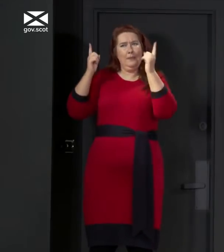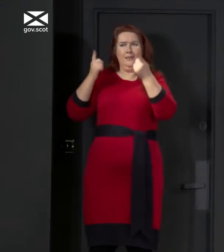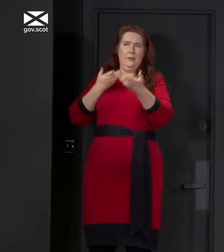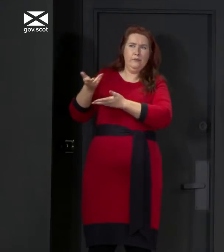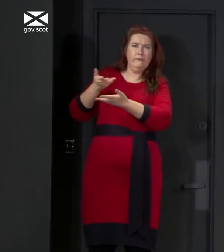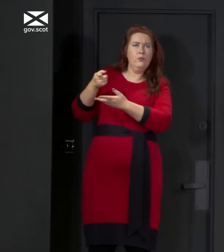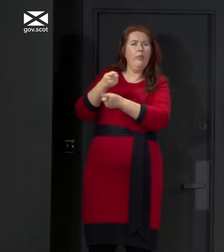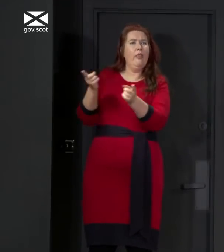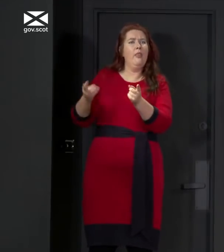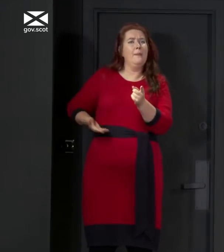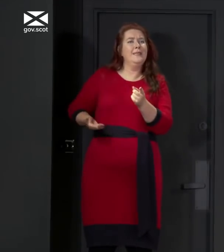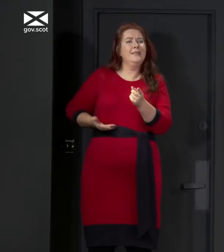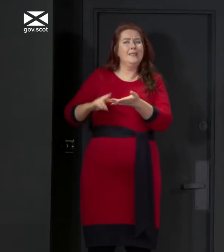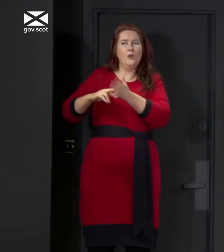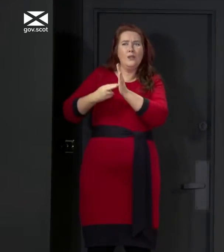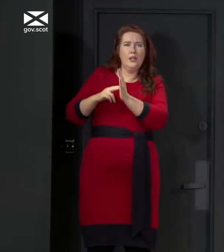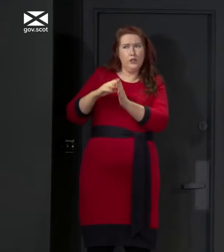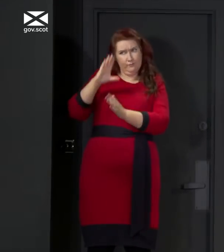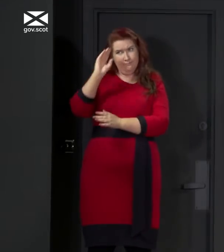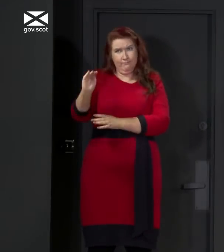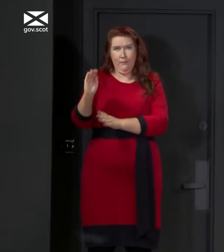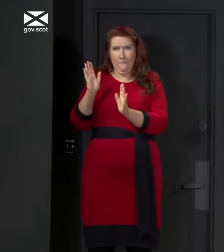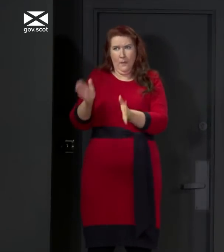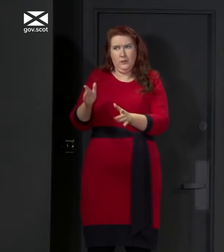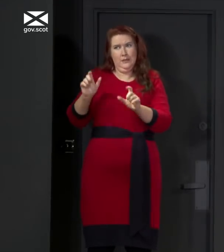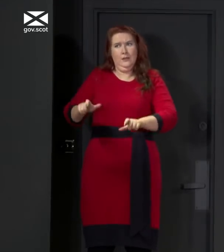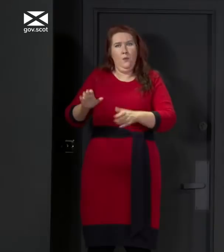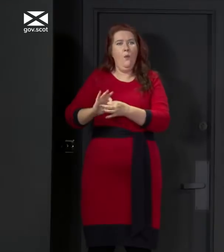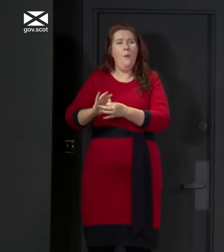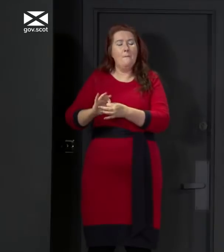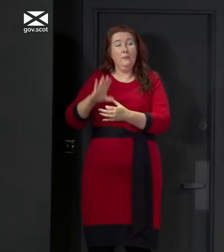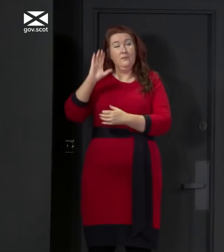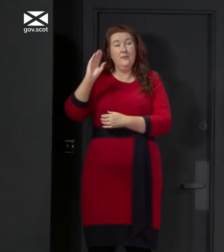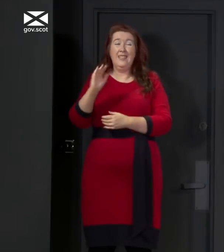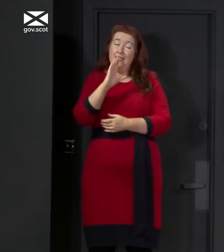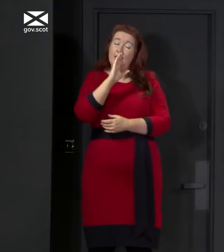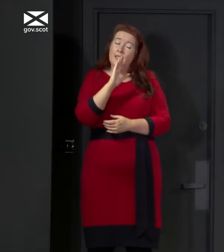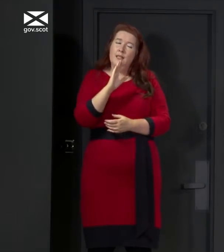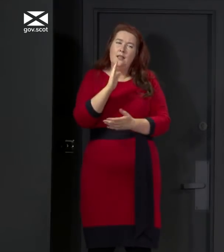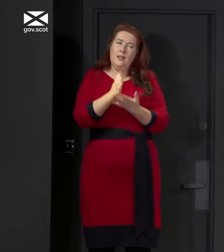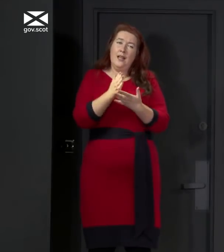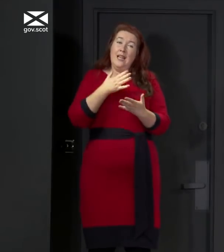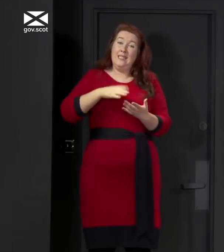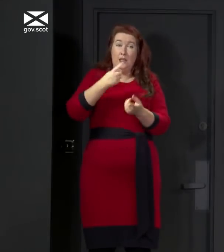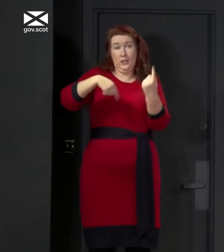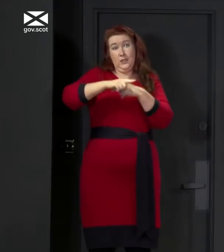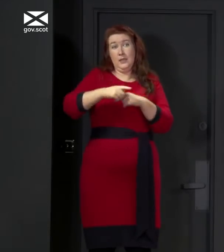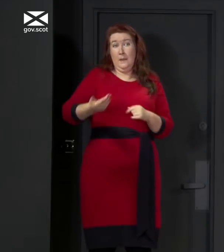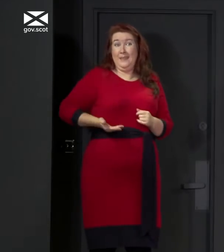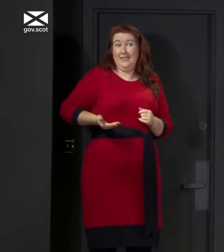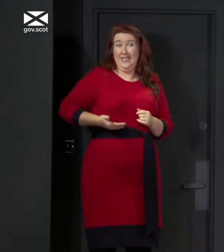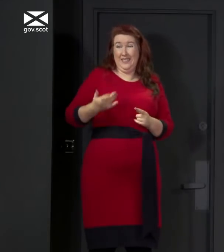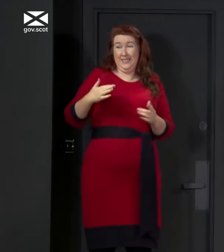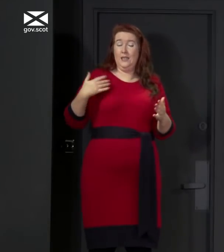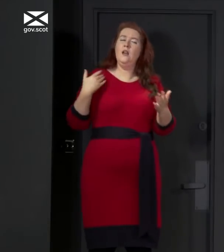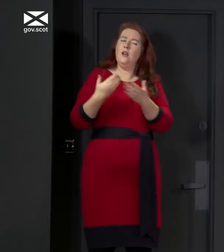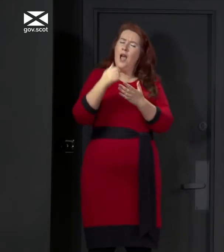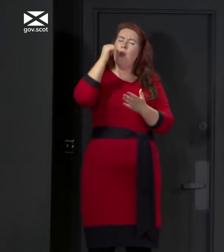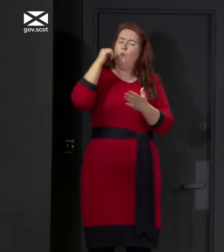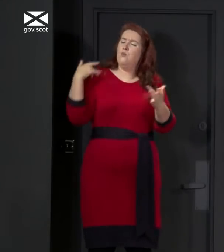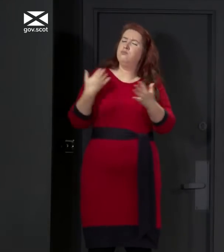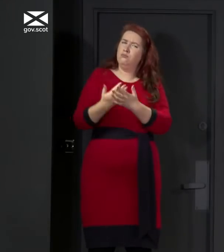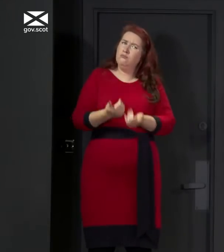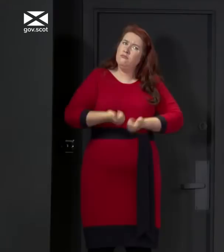to reinforce this message. And I want to be clear that we really need businesses in this next phase, as they have been